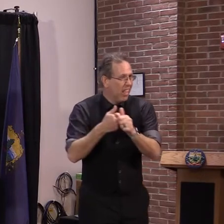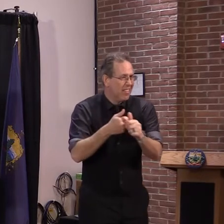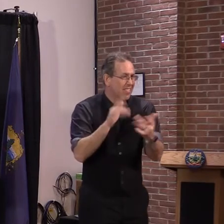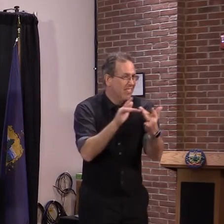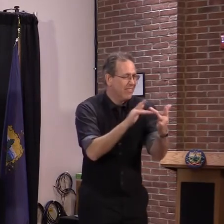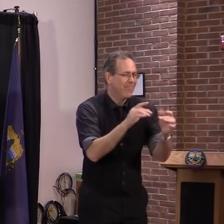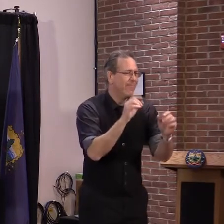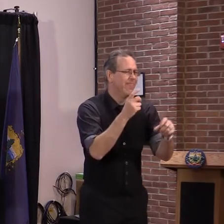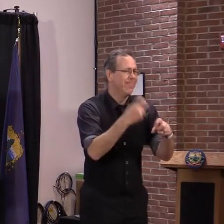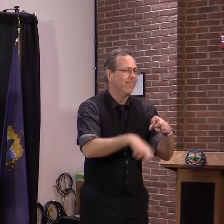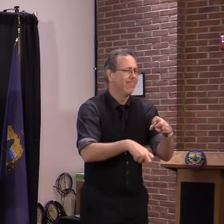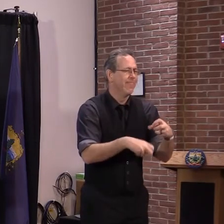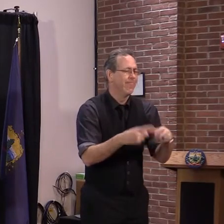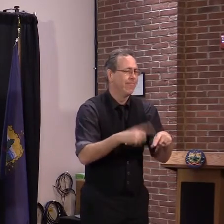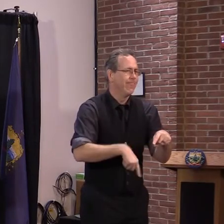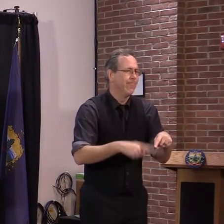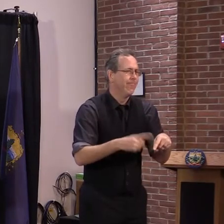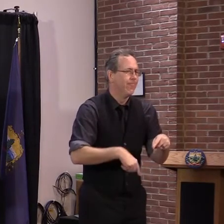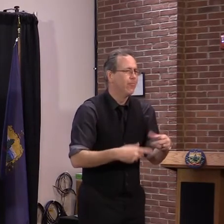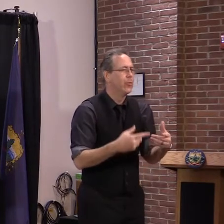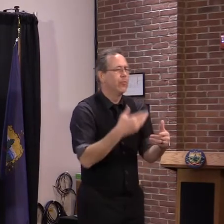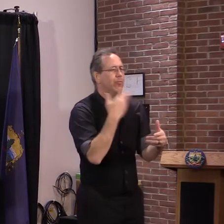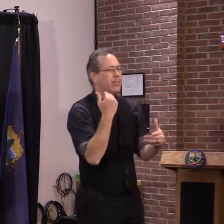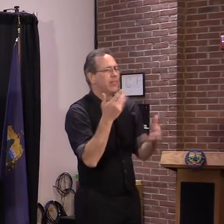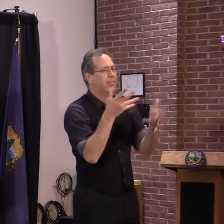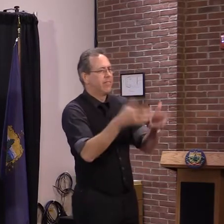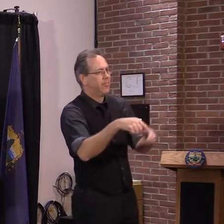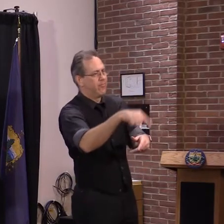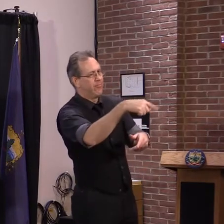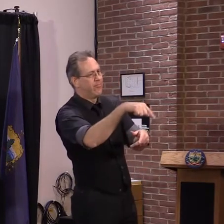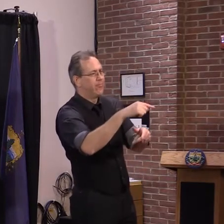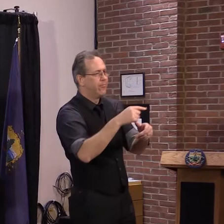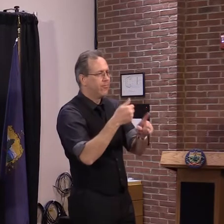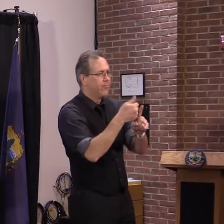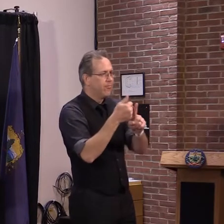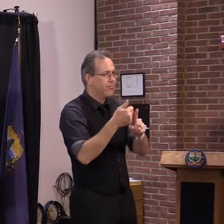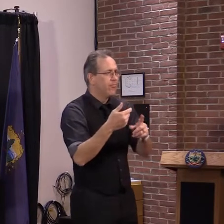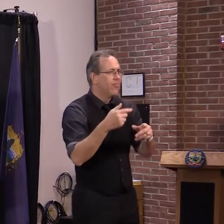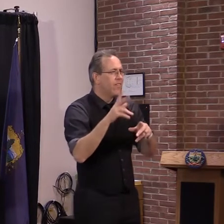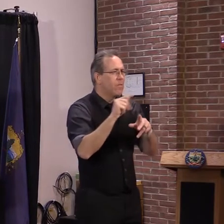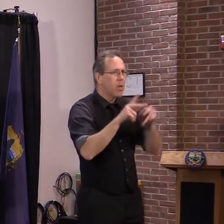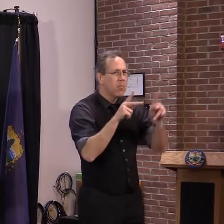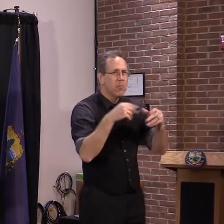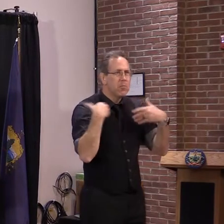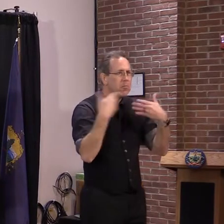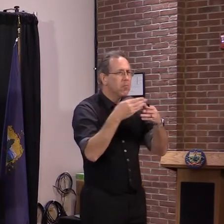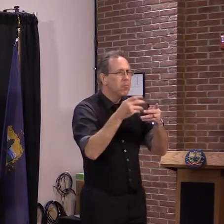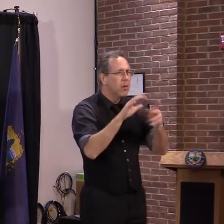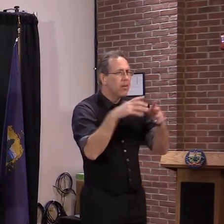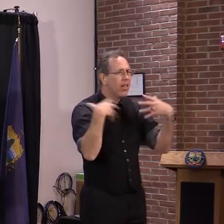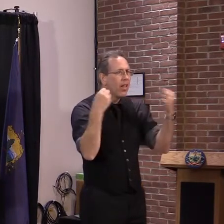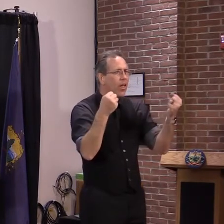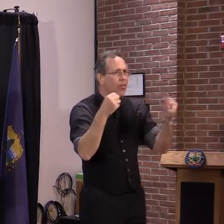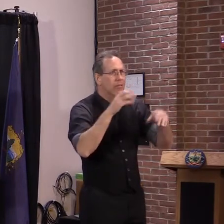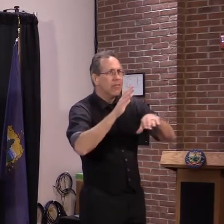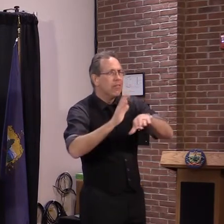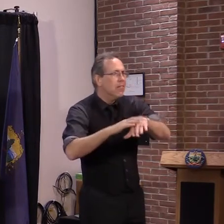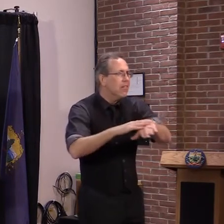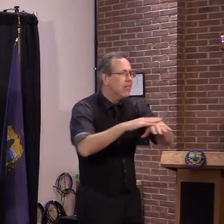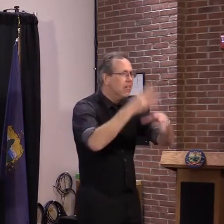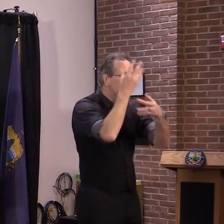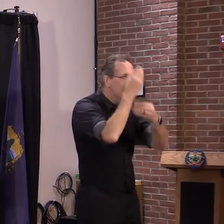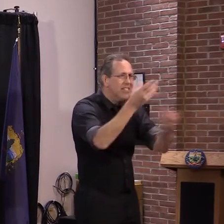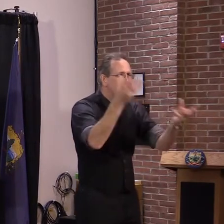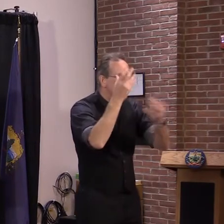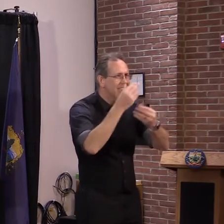making sense from a public health standpoint. Not from just a Vermont public health standpoint, from a general public health standpoint.